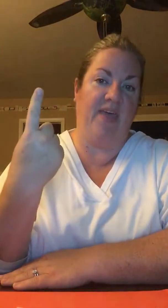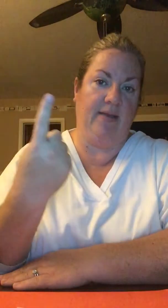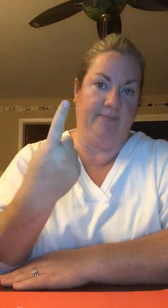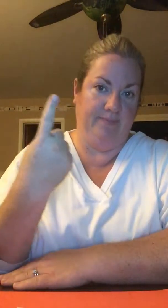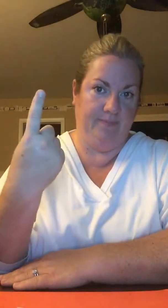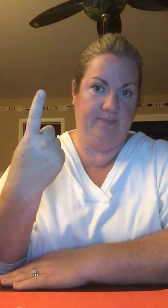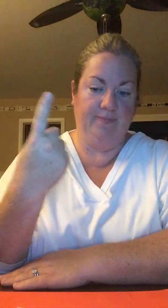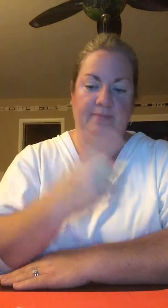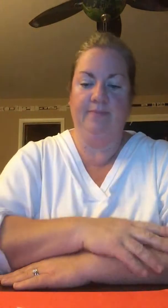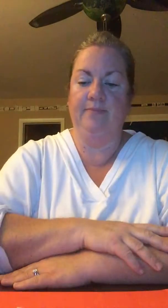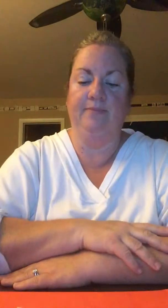something.